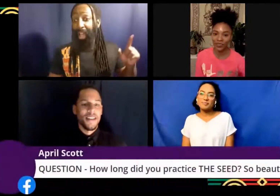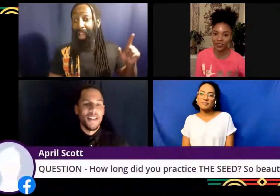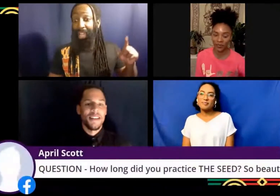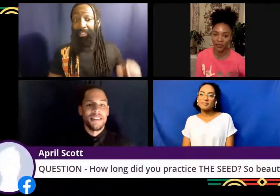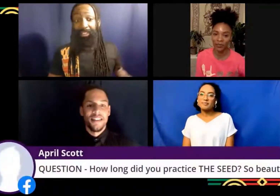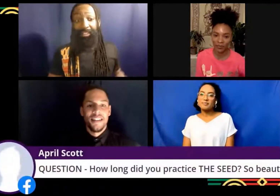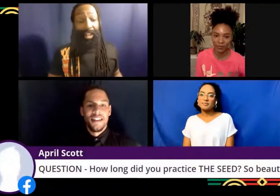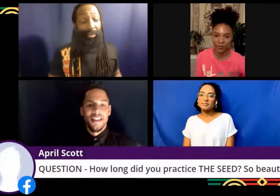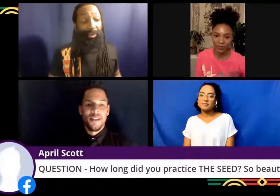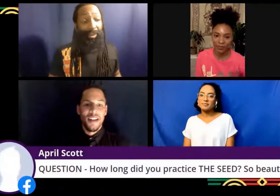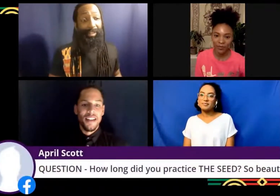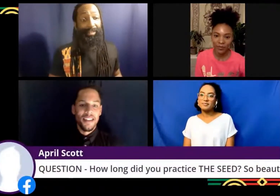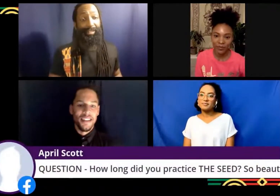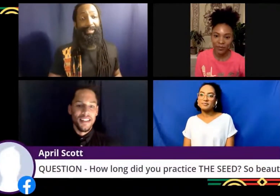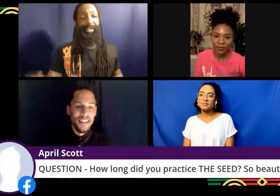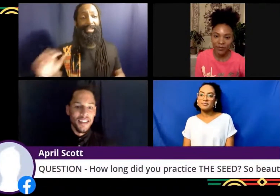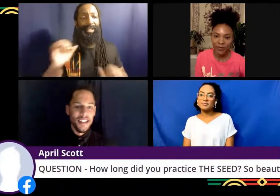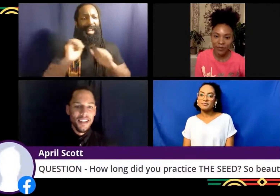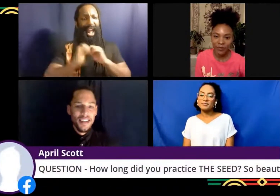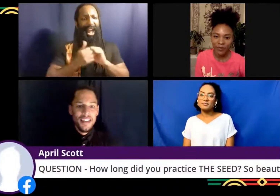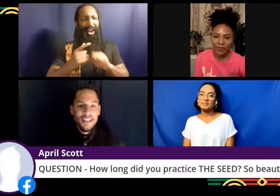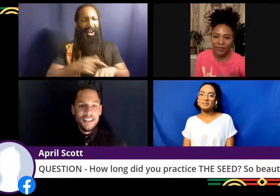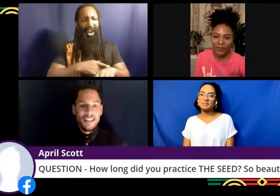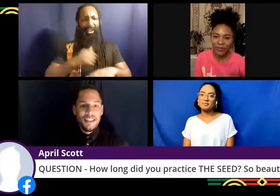Yeah. Okay.